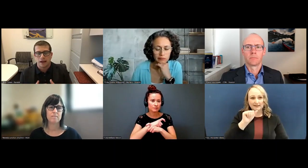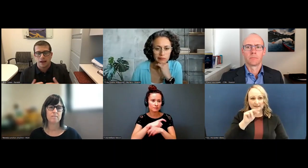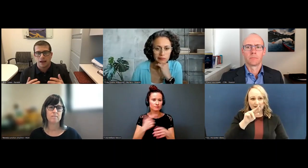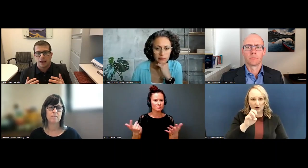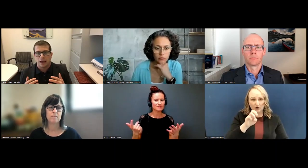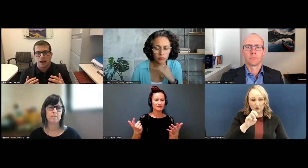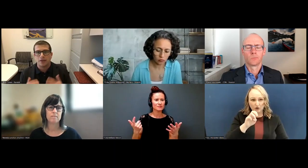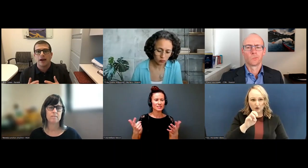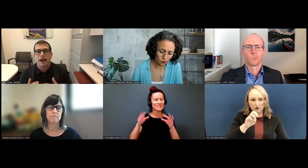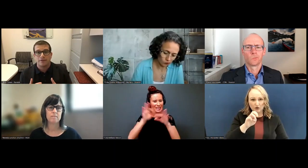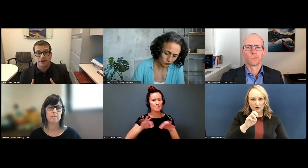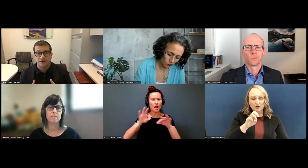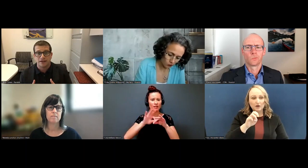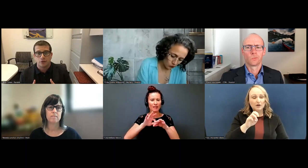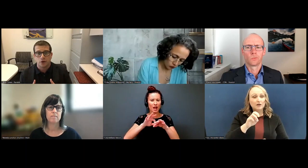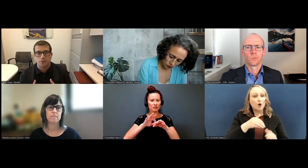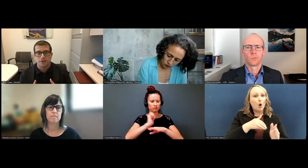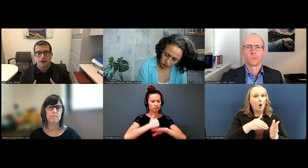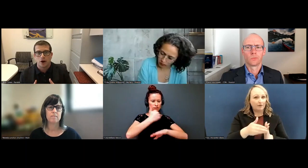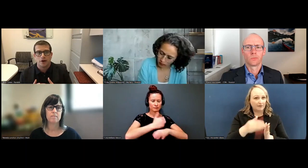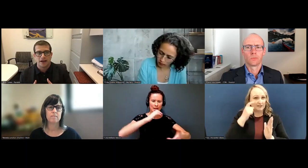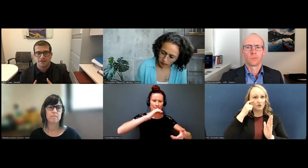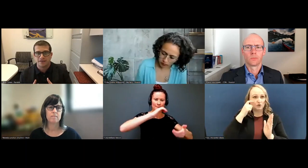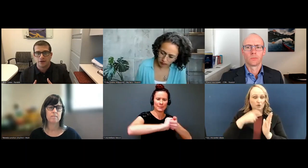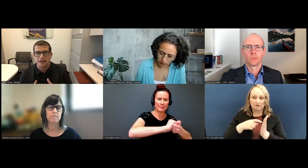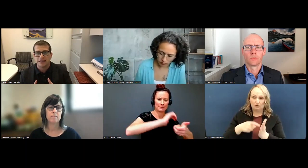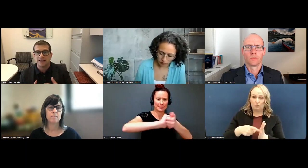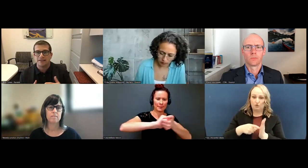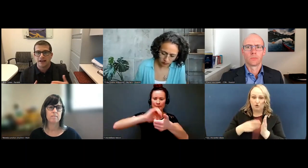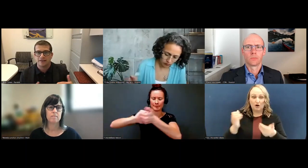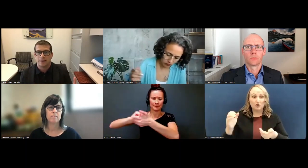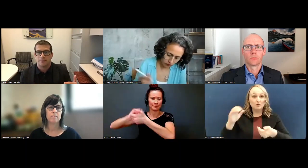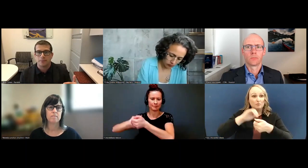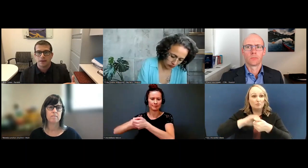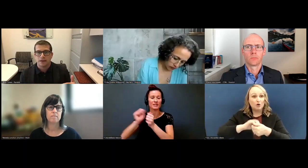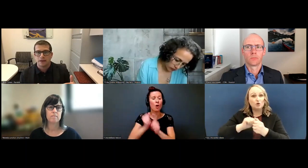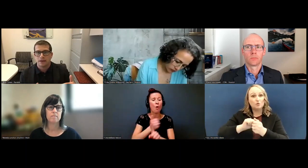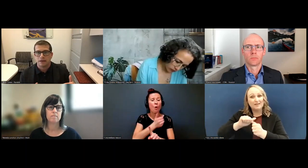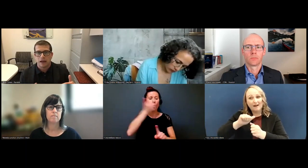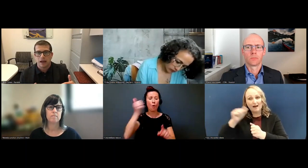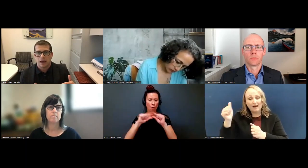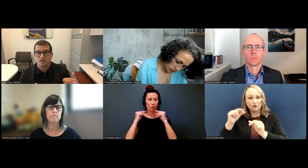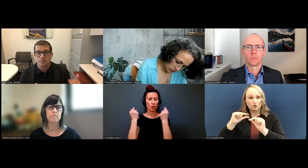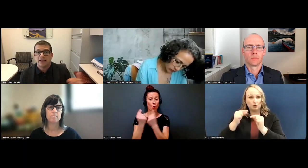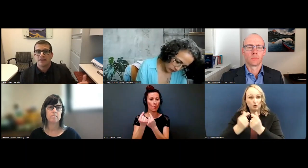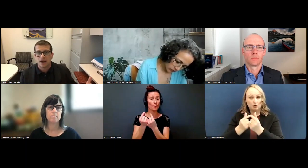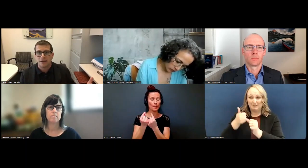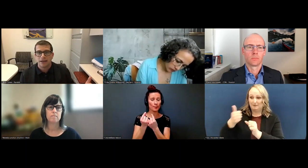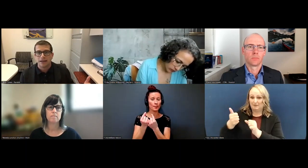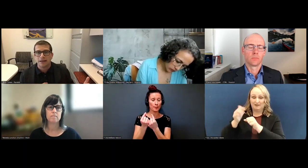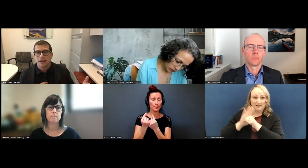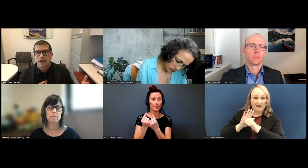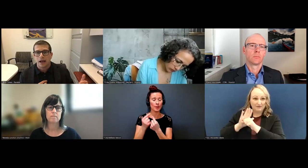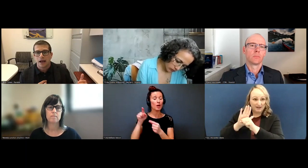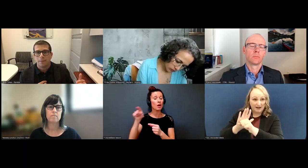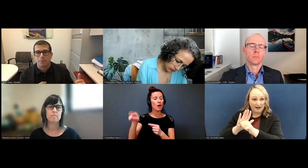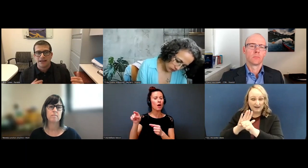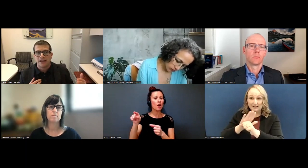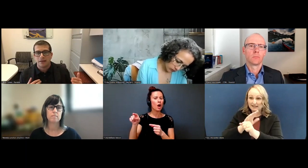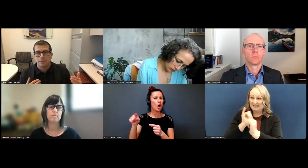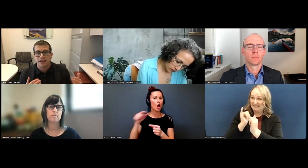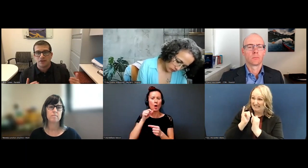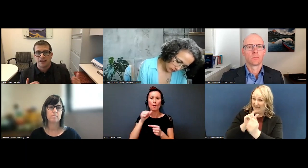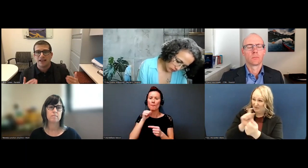with other advocacy groups that aren't necessarily in the exact same space that I'm in,